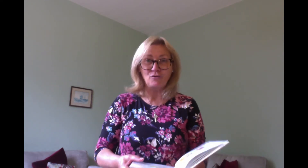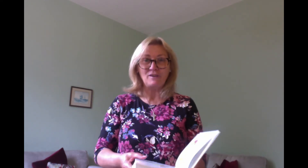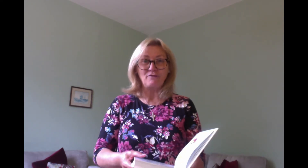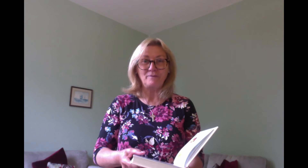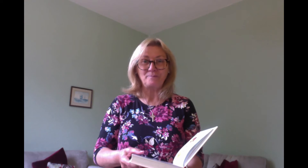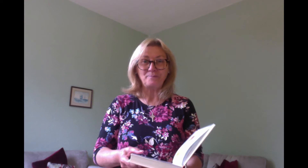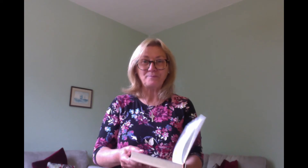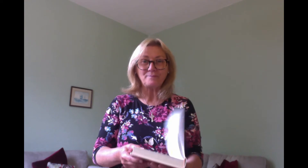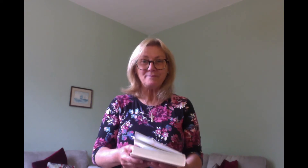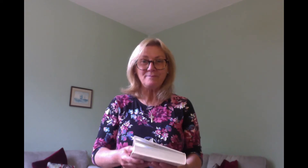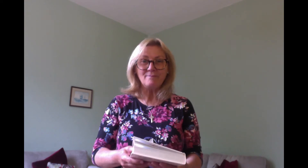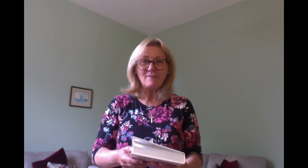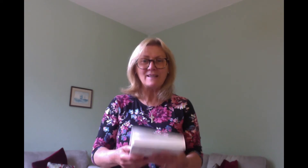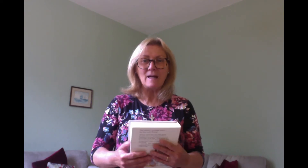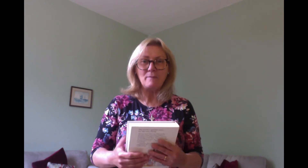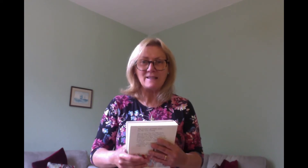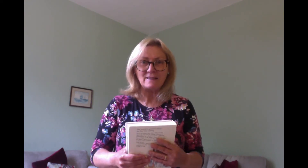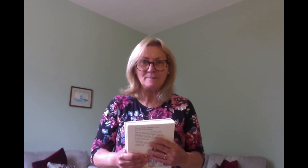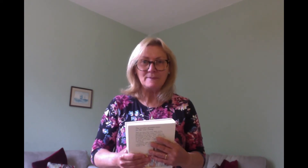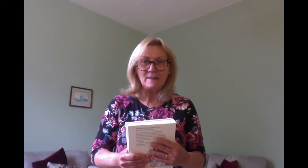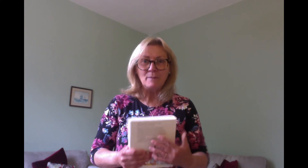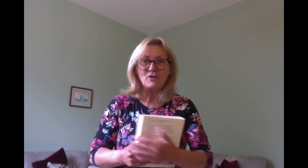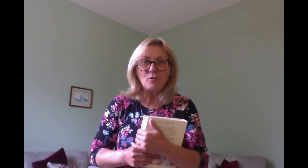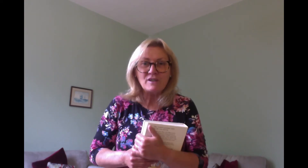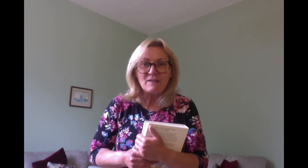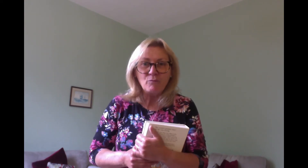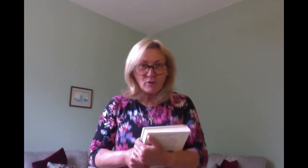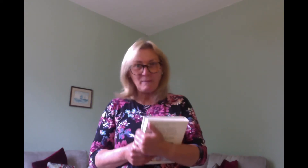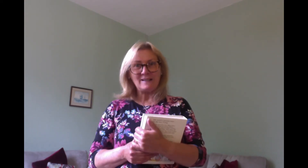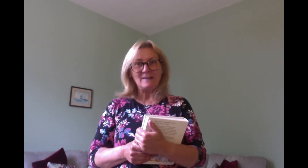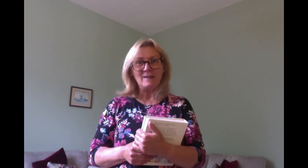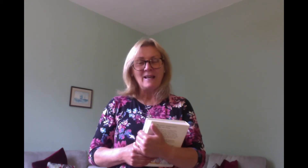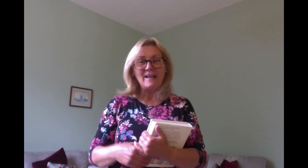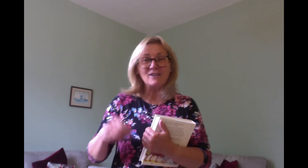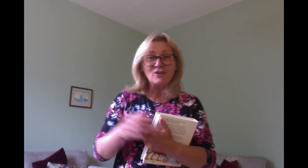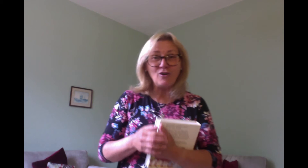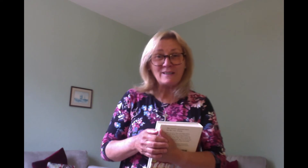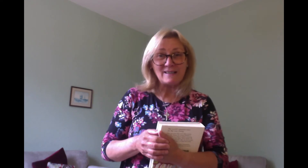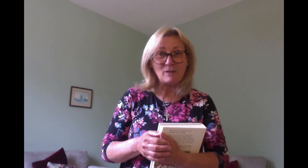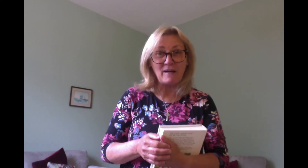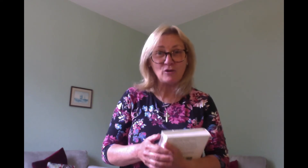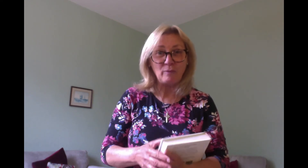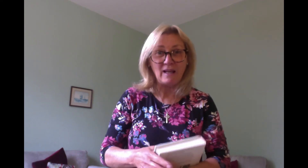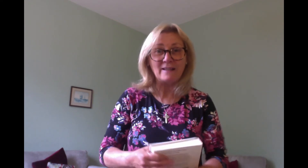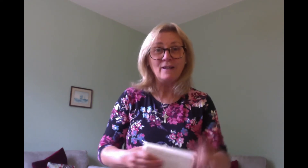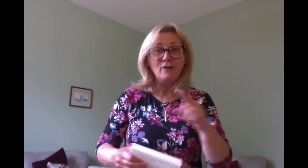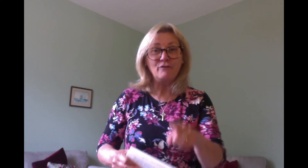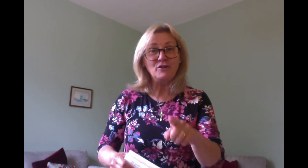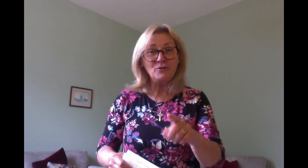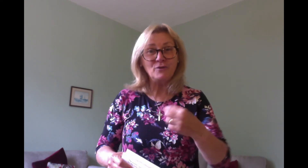Joseph. Isn't that amazing? But you know what's even more amazing is that God has a special plan for you